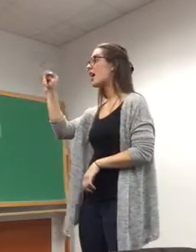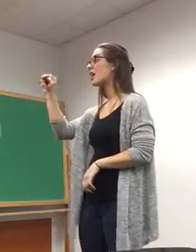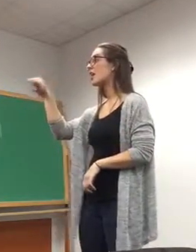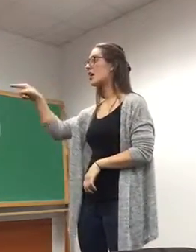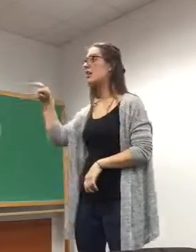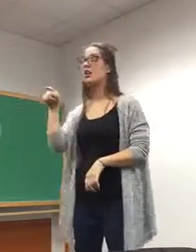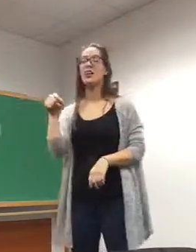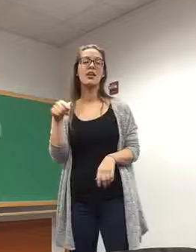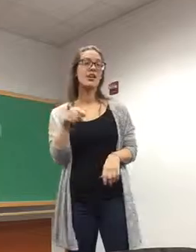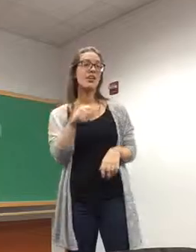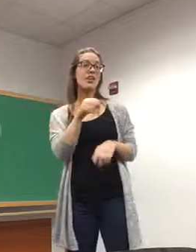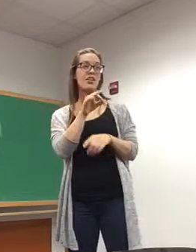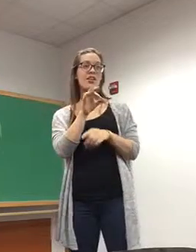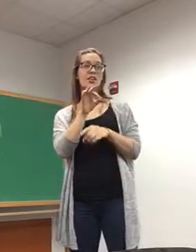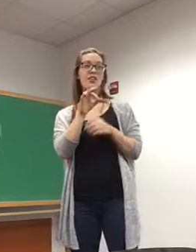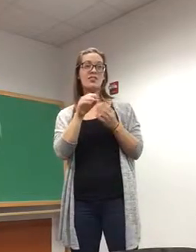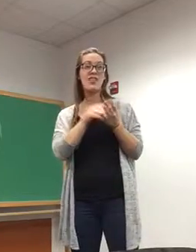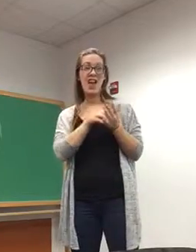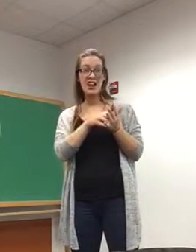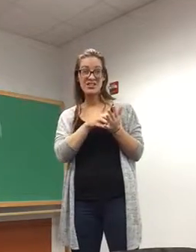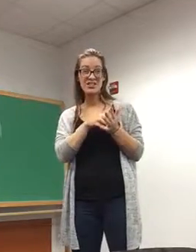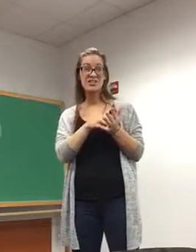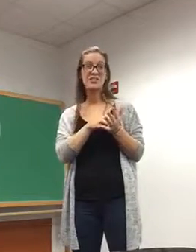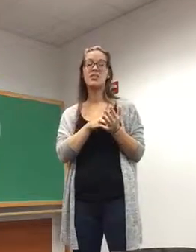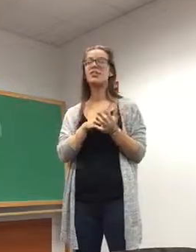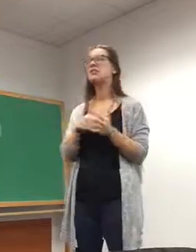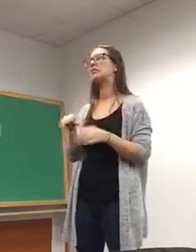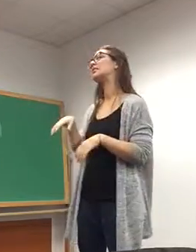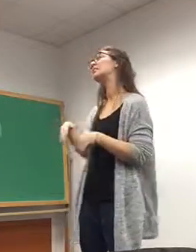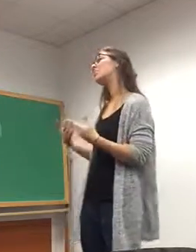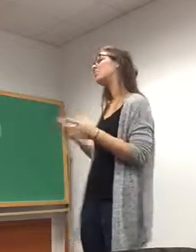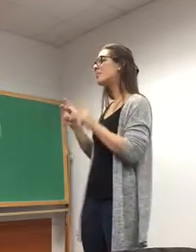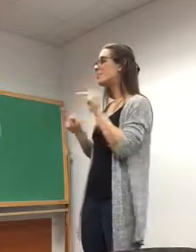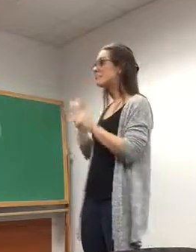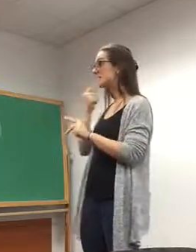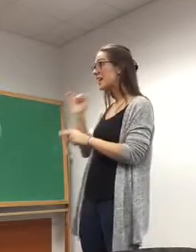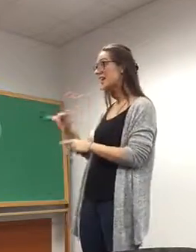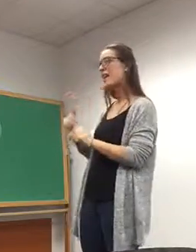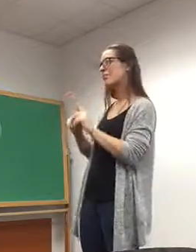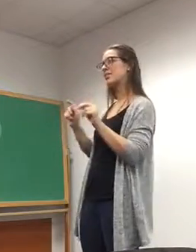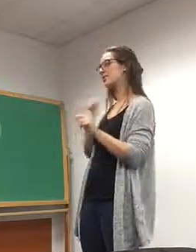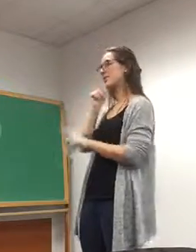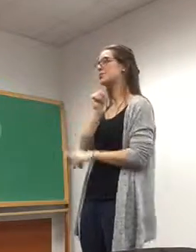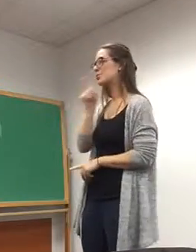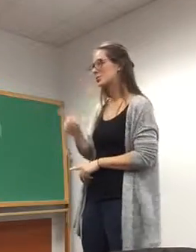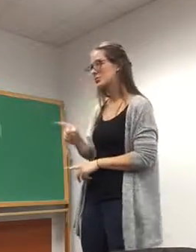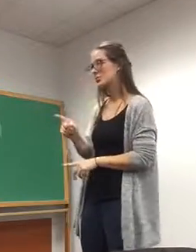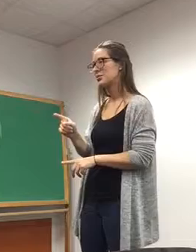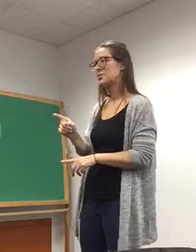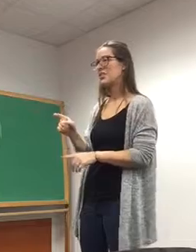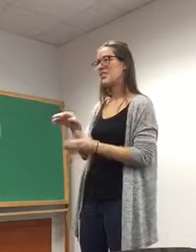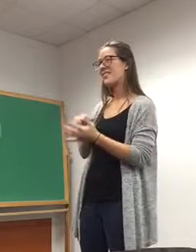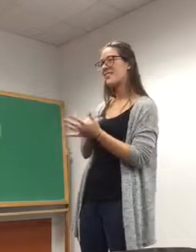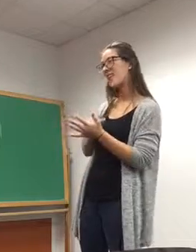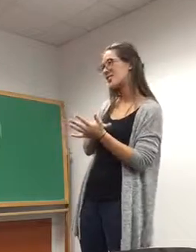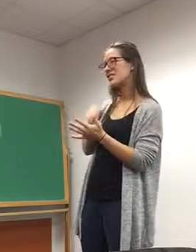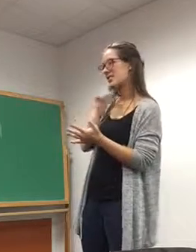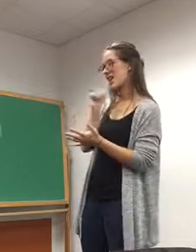of a baby are real fragile. You know, that's really not true. That's really, really not true. And there's a reason for that. That's where we're headed. Go ahead. Flexible